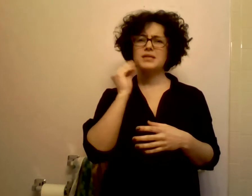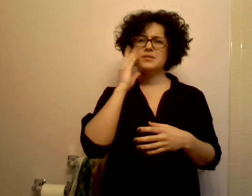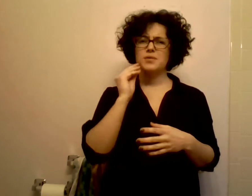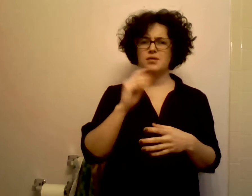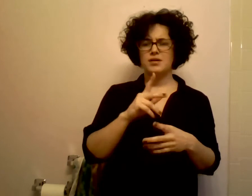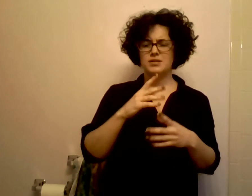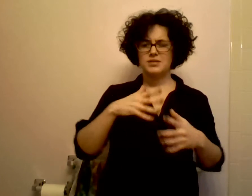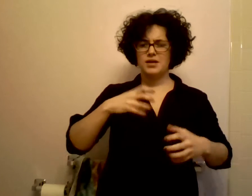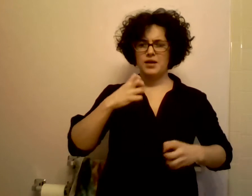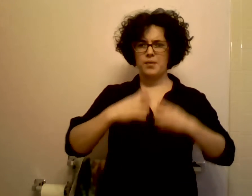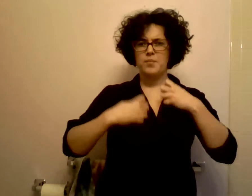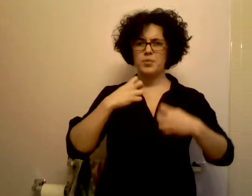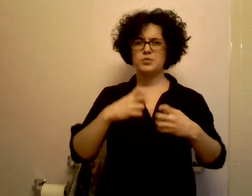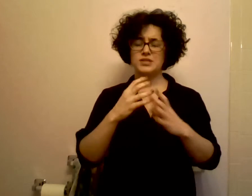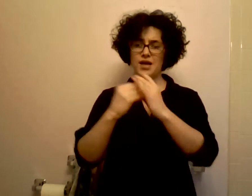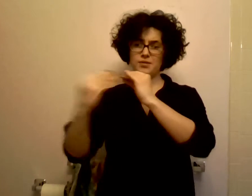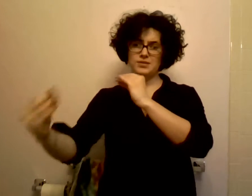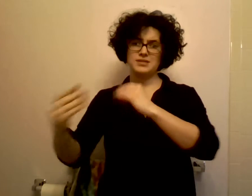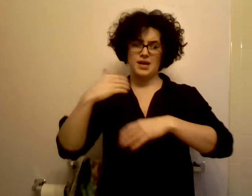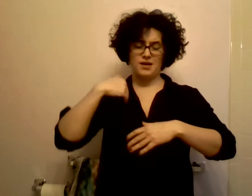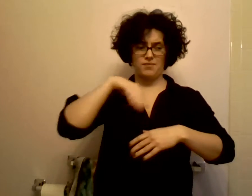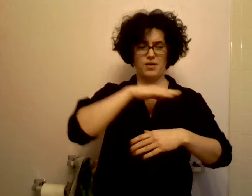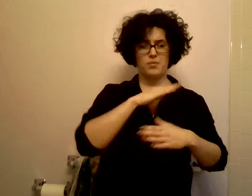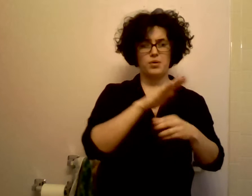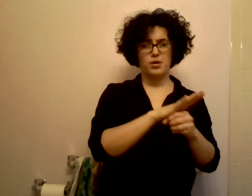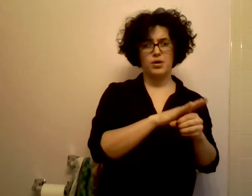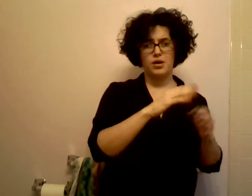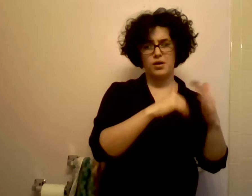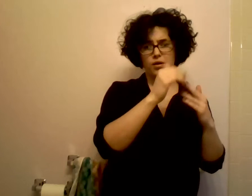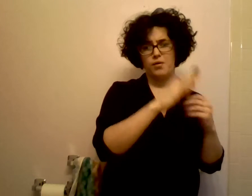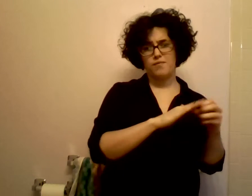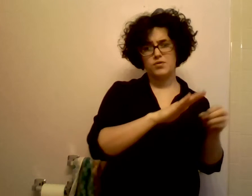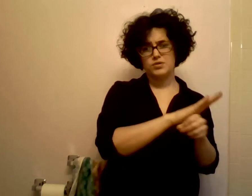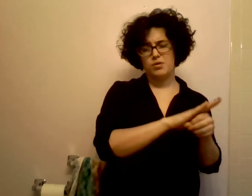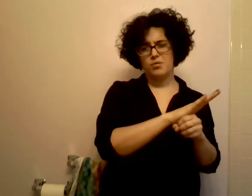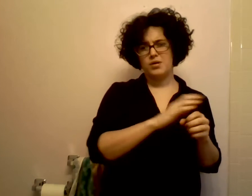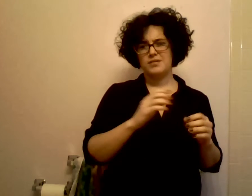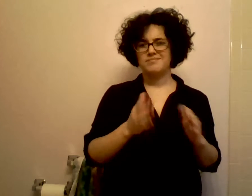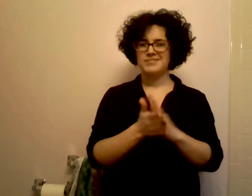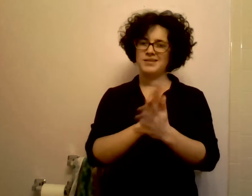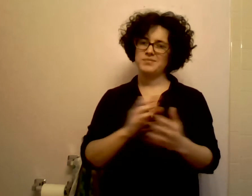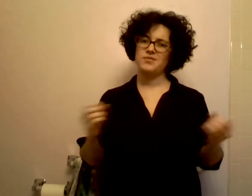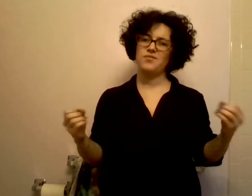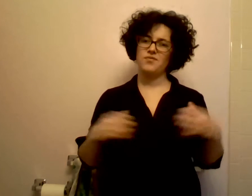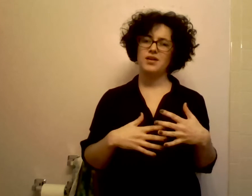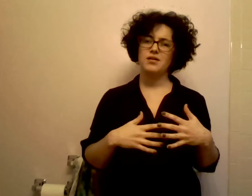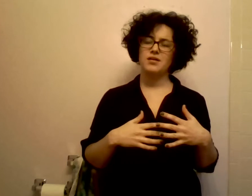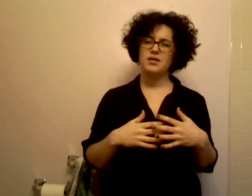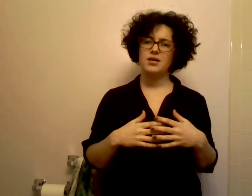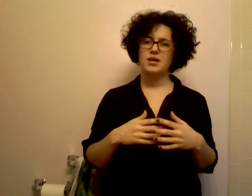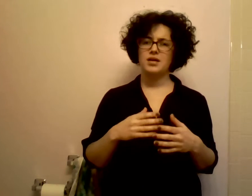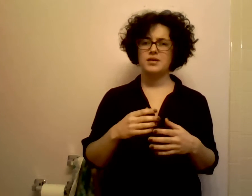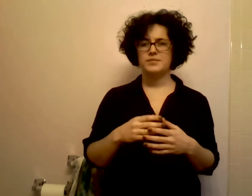enough self-doubt that it actually prevents us from moving ahead. We allow the fear to immobilize